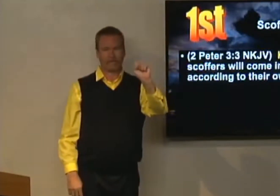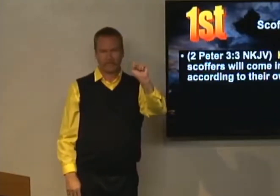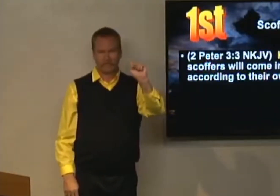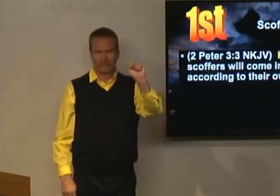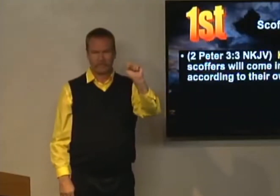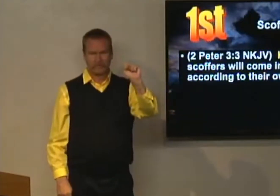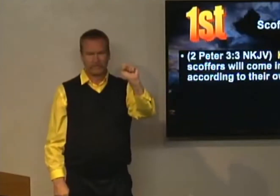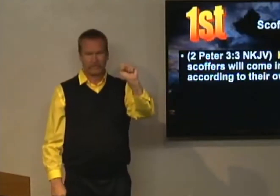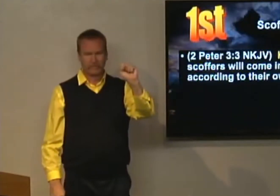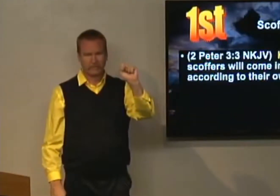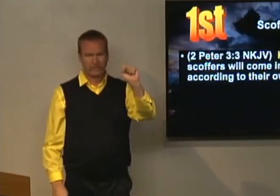scoffers.